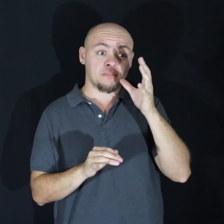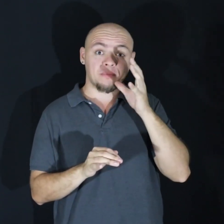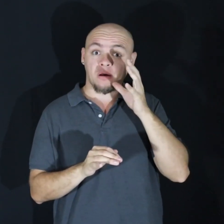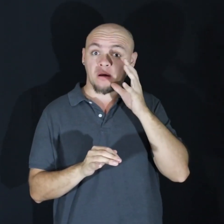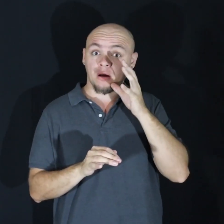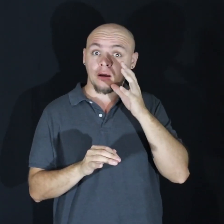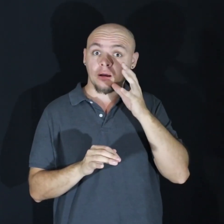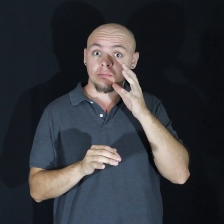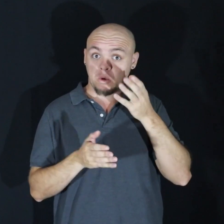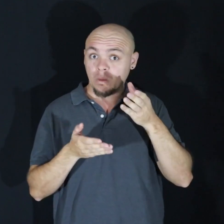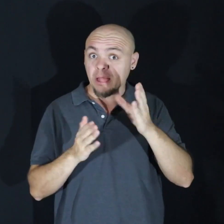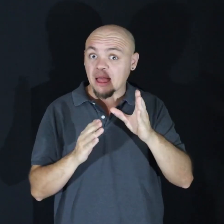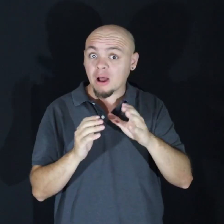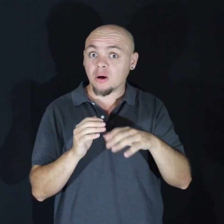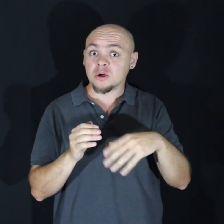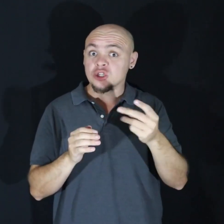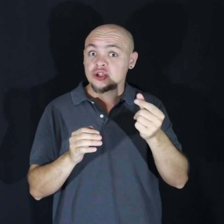egg?